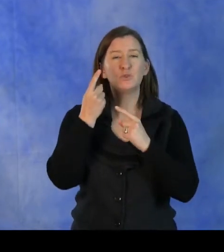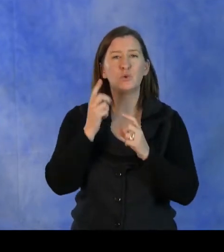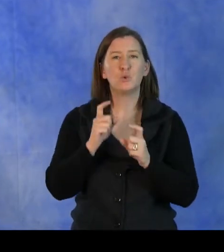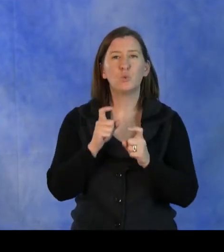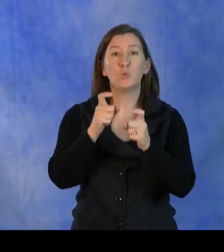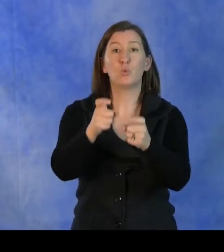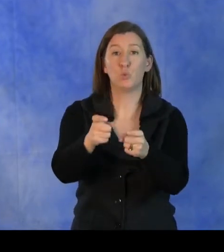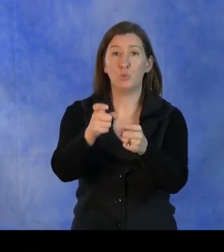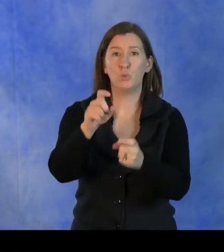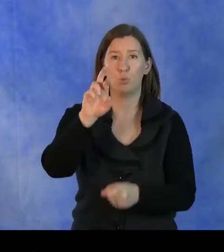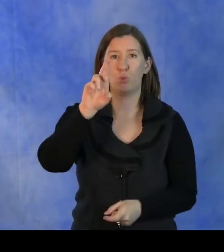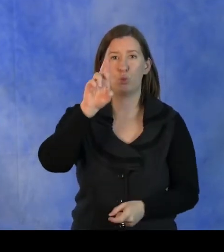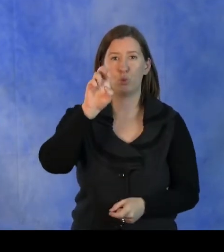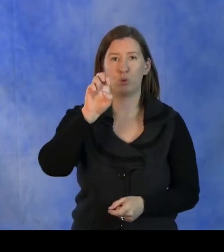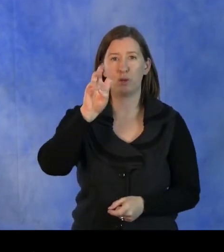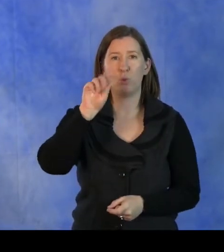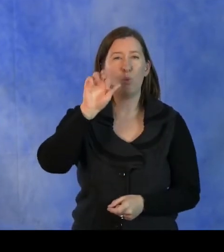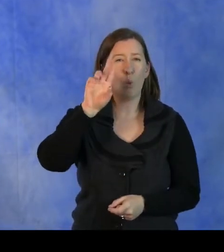Or consider